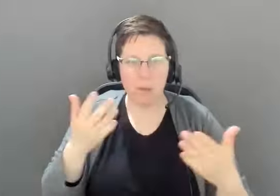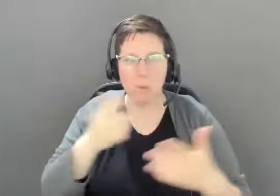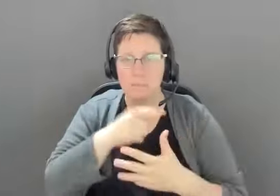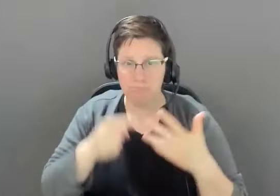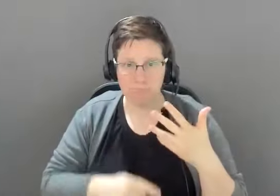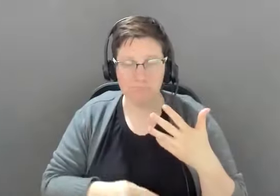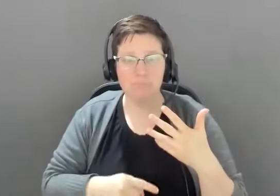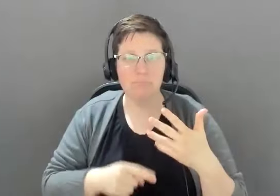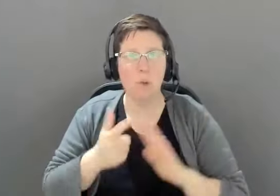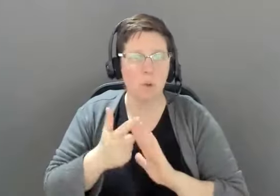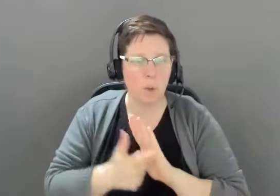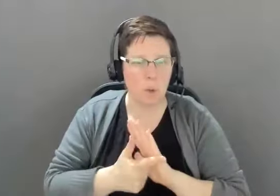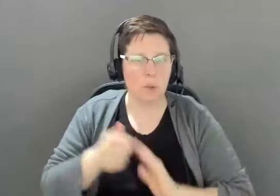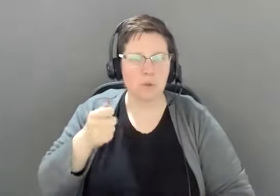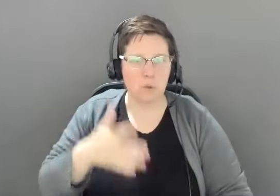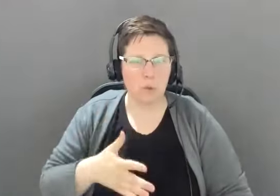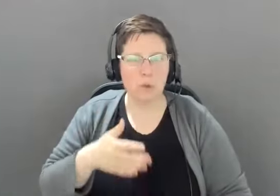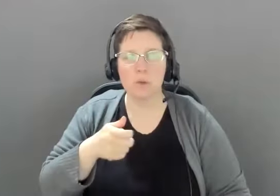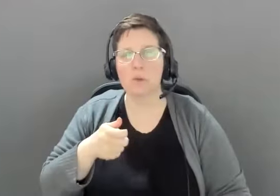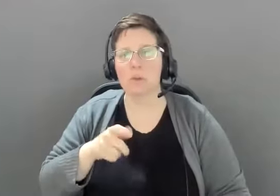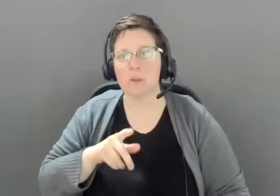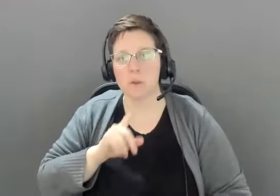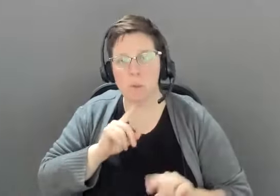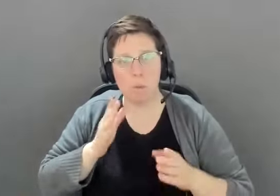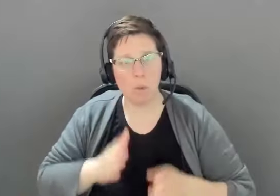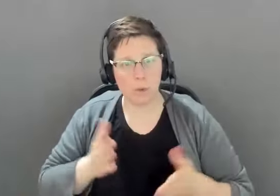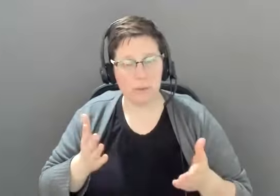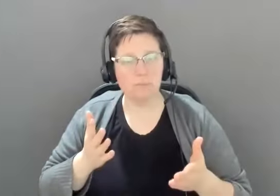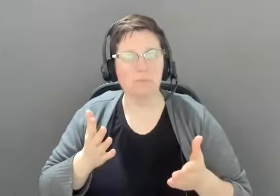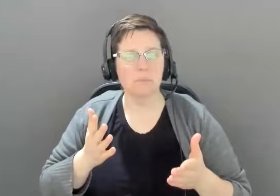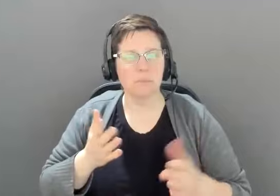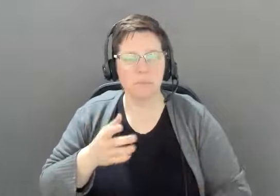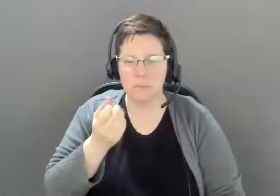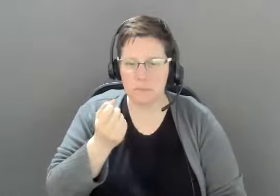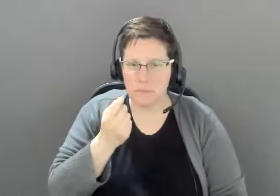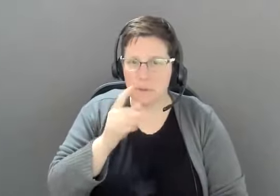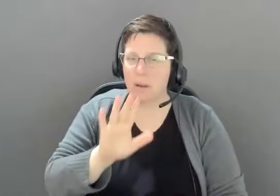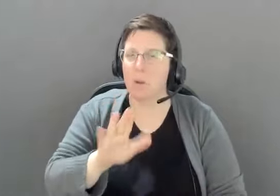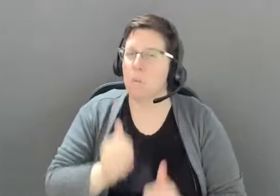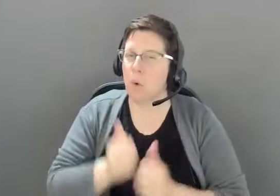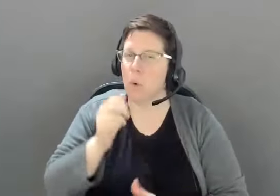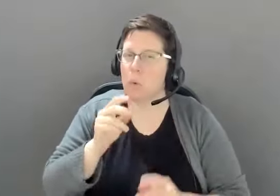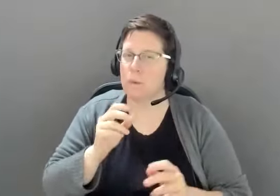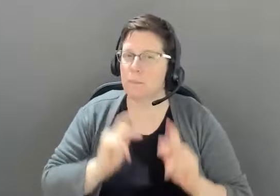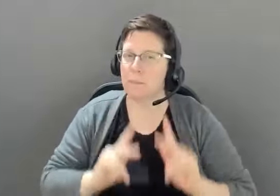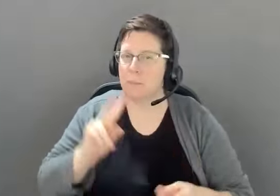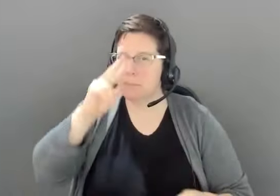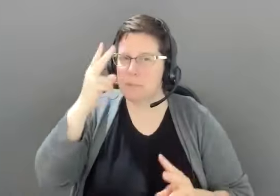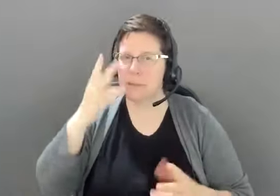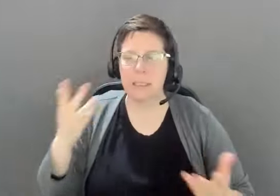public, including journalists. And contrary to common misconceptions, a publication ban doesn't render the